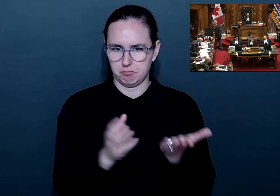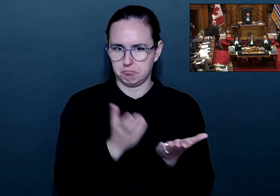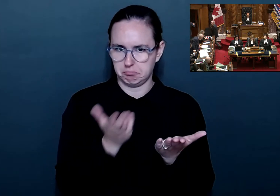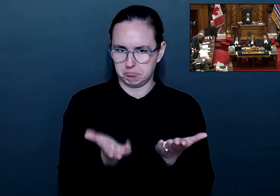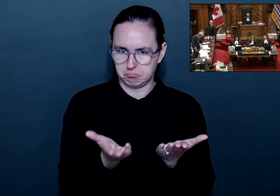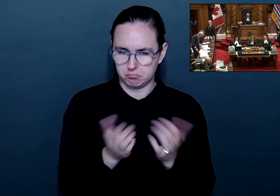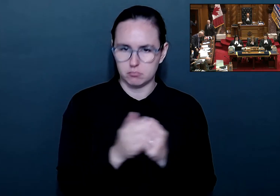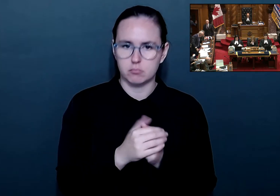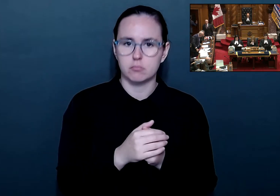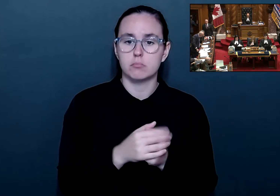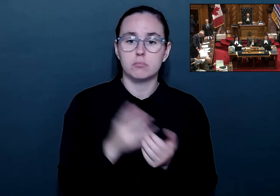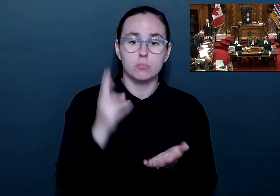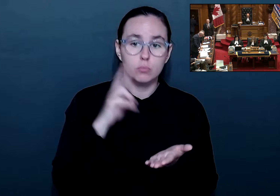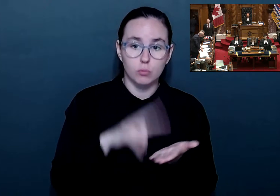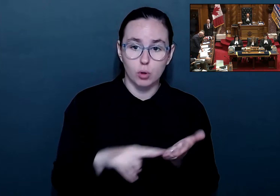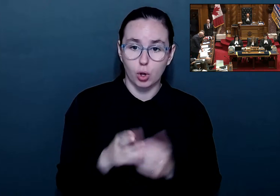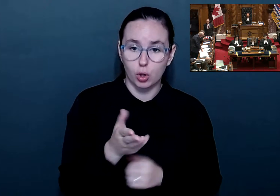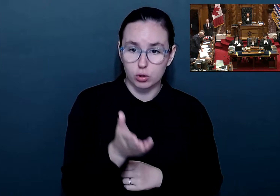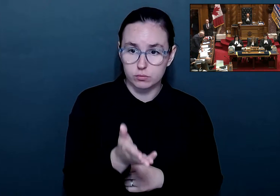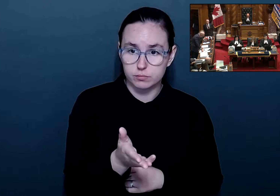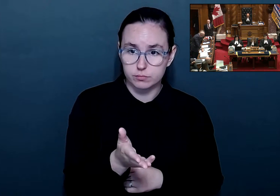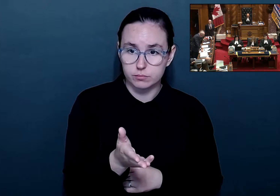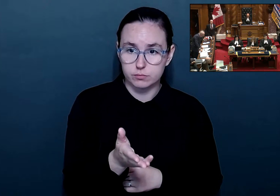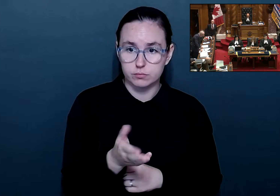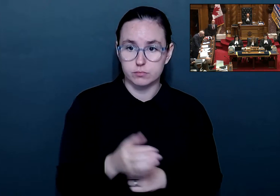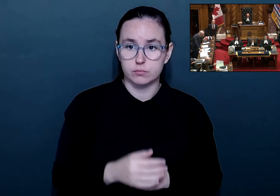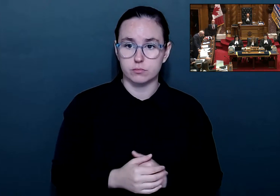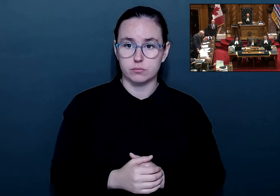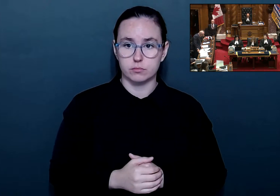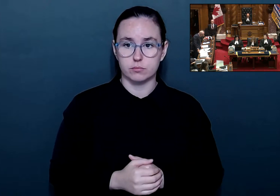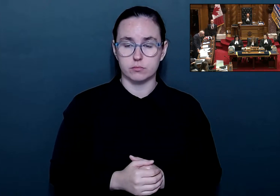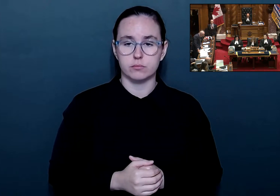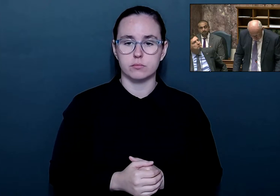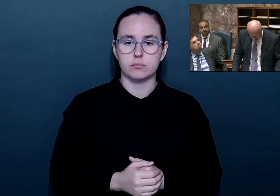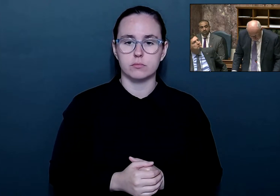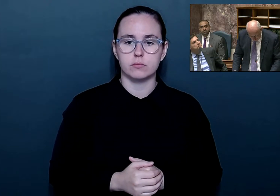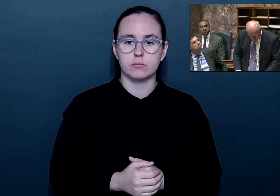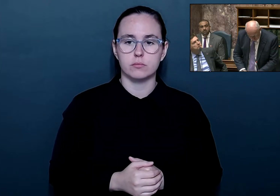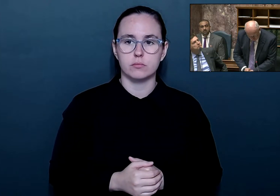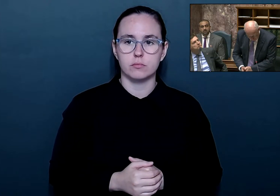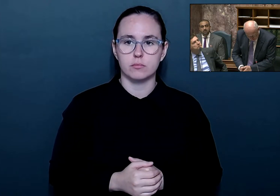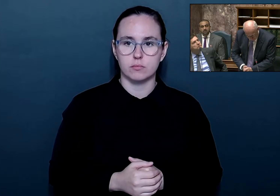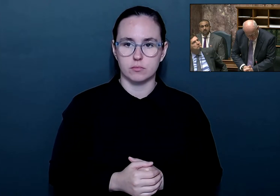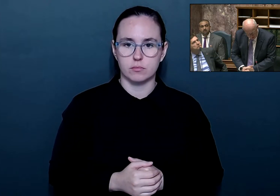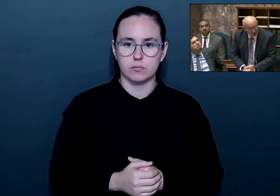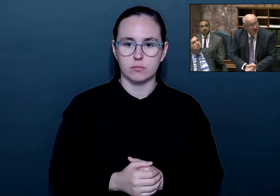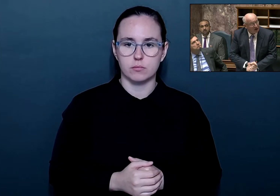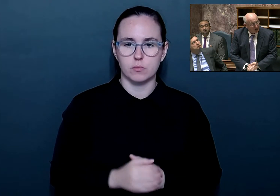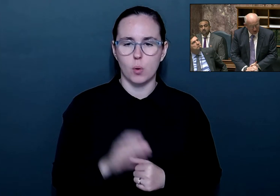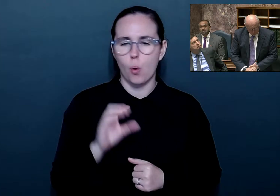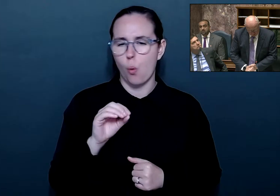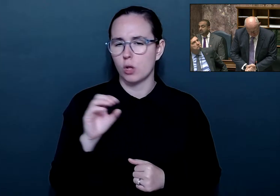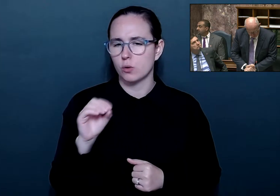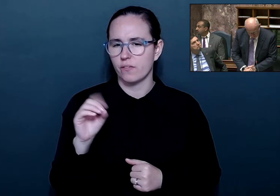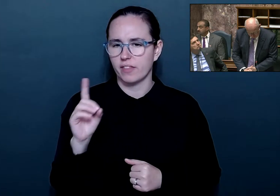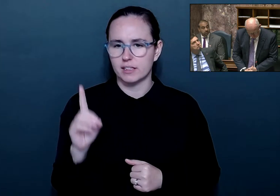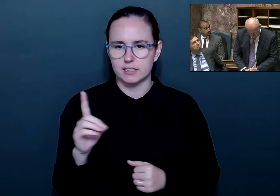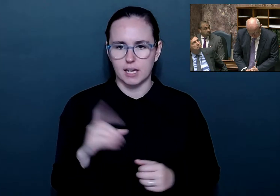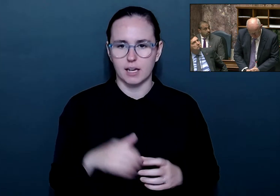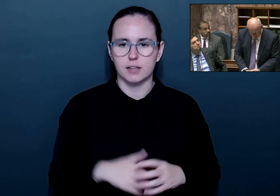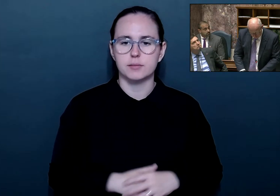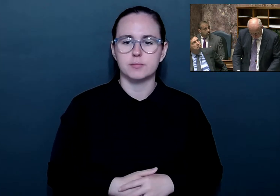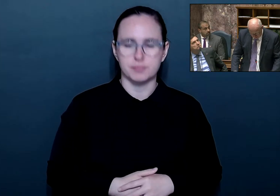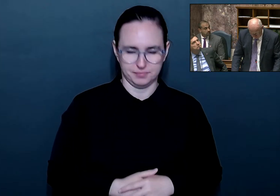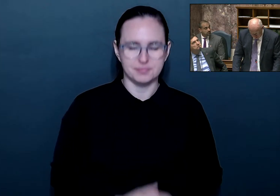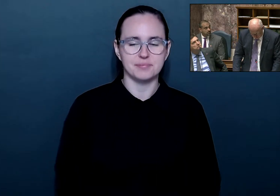Leader. Thank you, Honourable Speaker. I call motion 19 on the order paper. Honourable Speaker, I